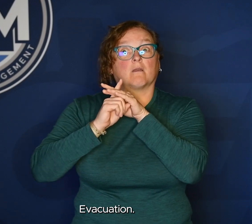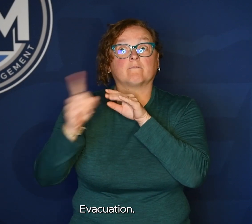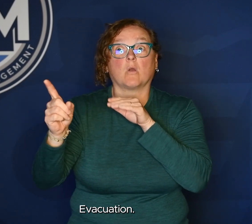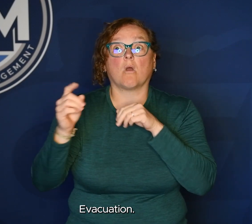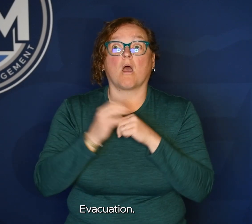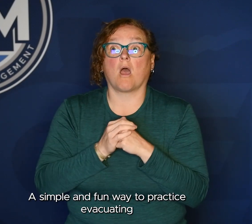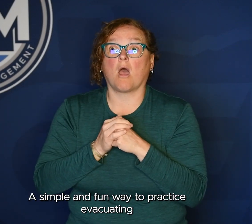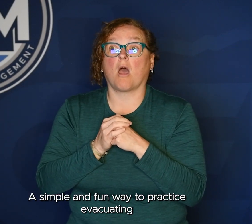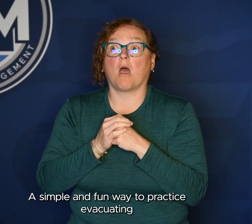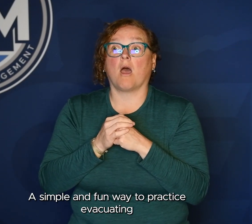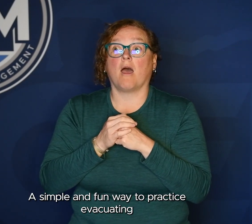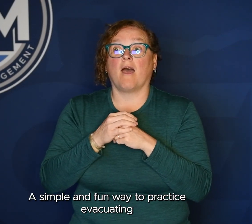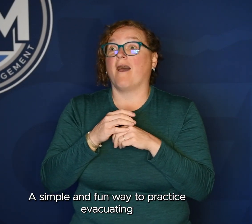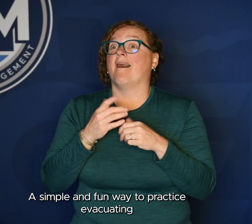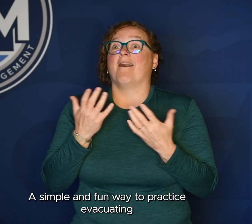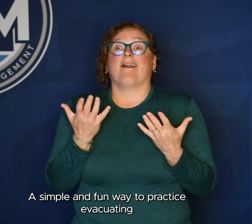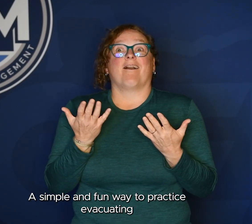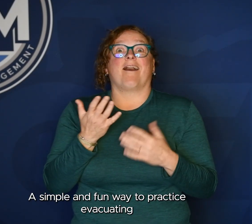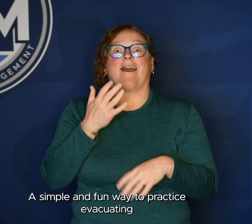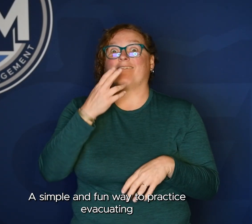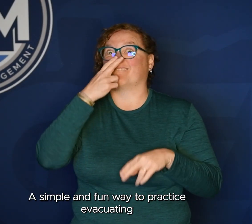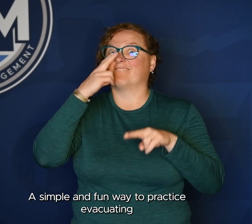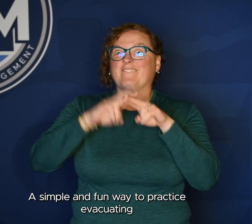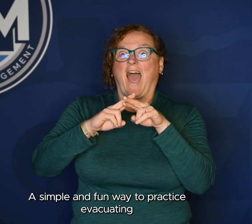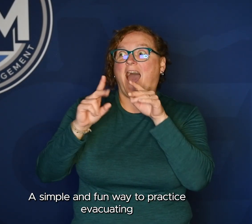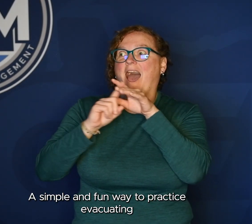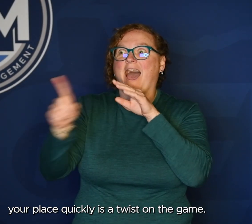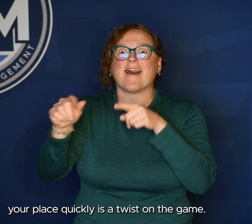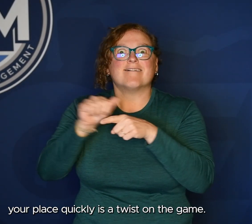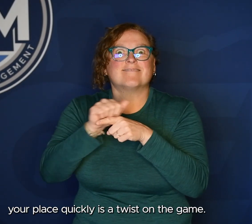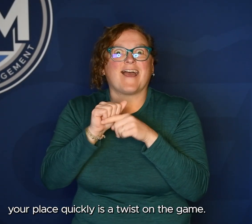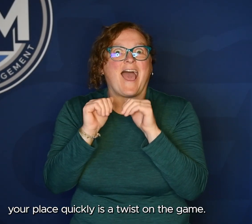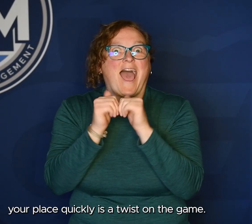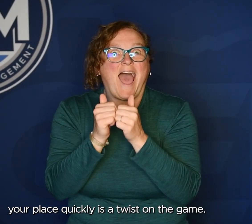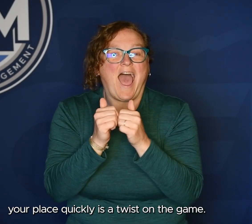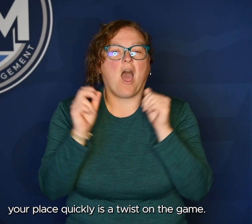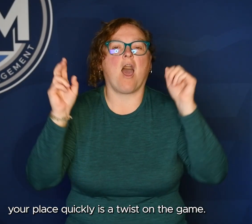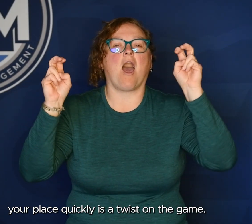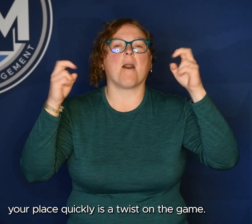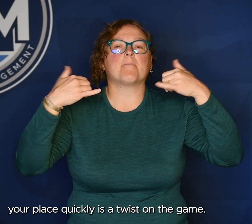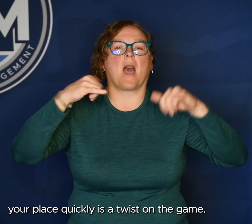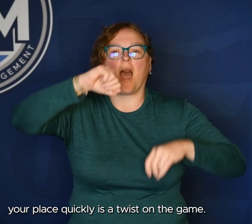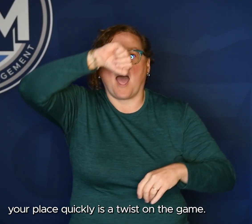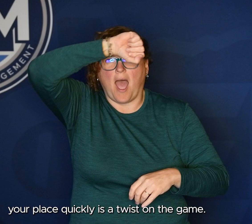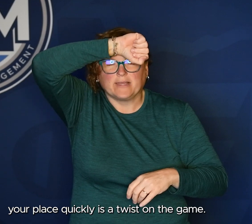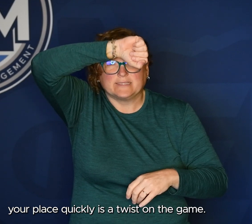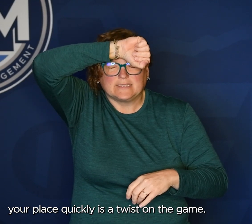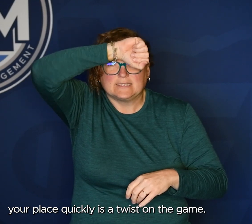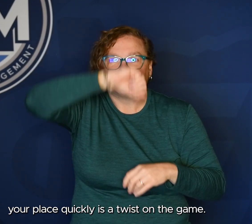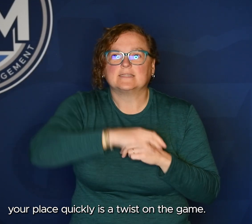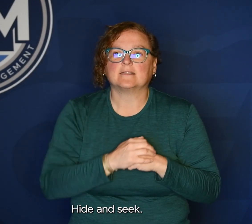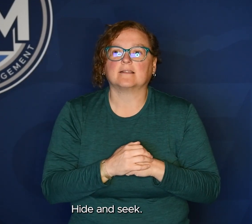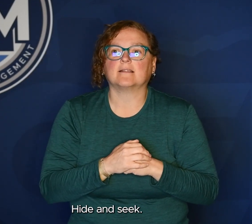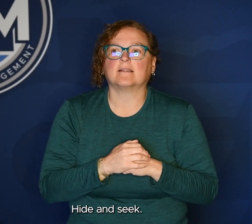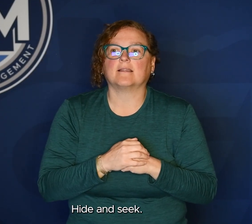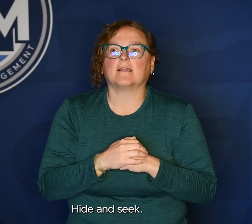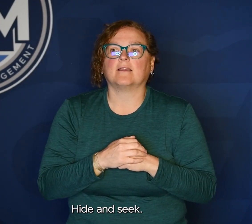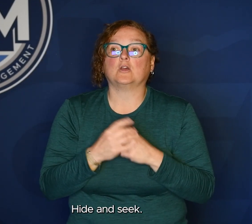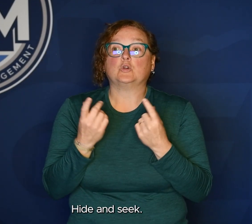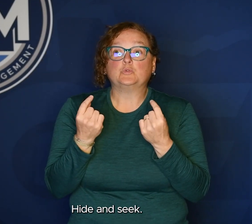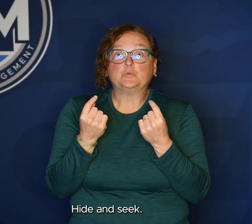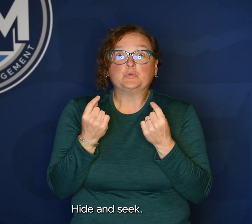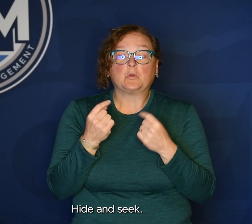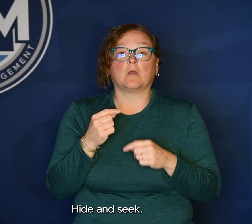Evacuation. A simple and fun way to practice evacuating your place quickly is a twist on the game hide and